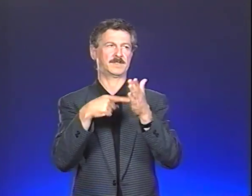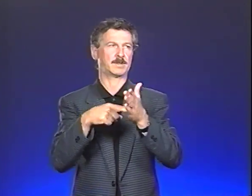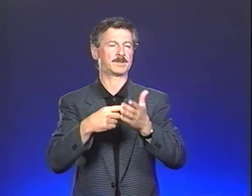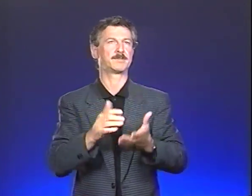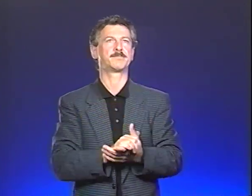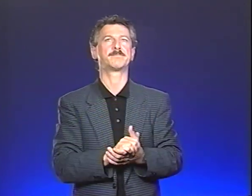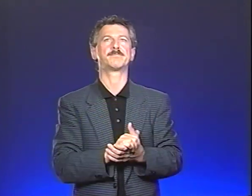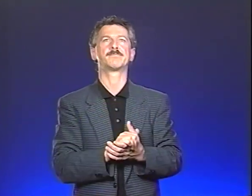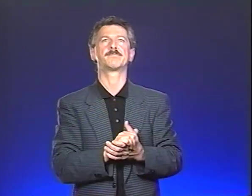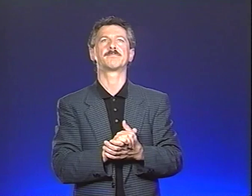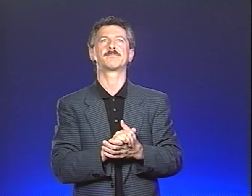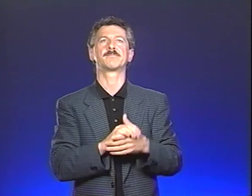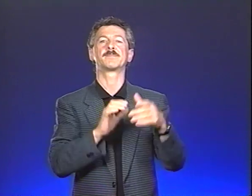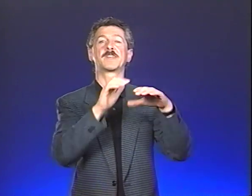static.